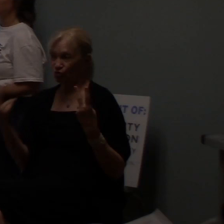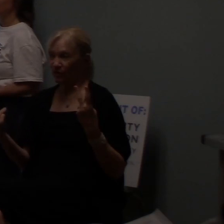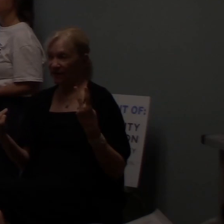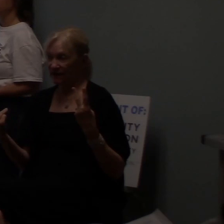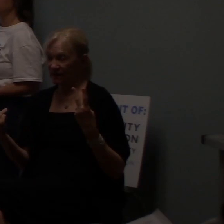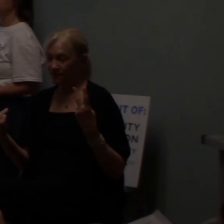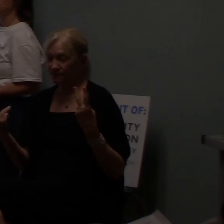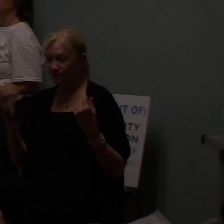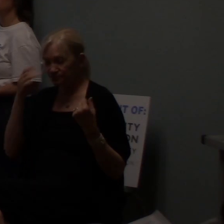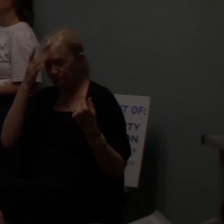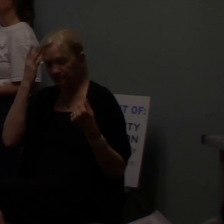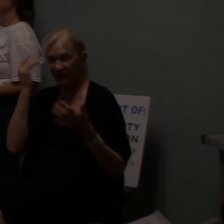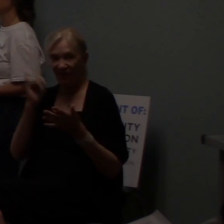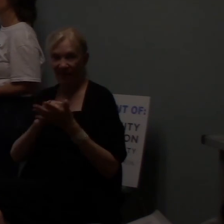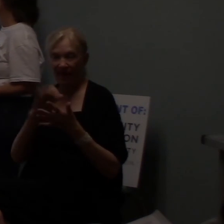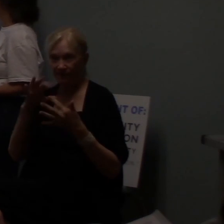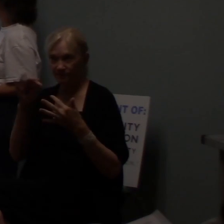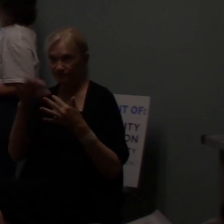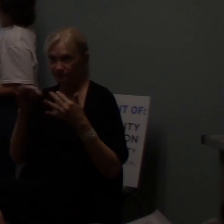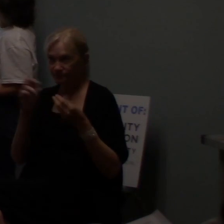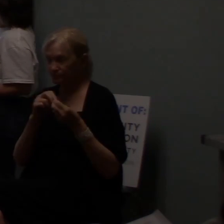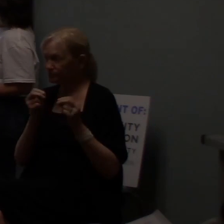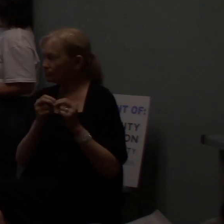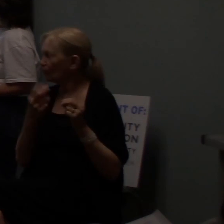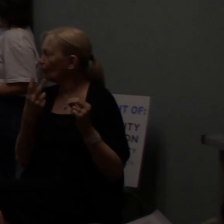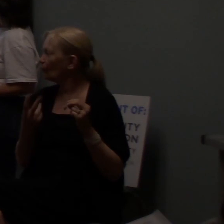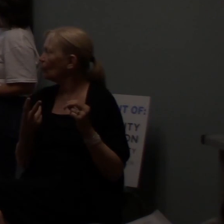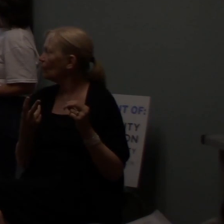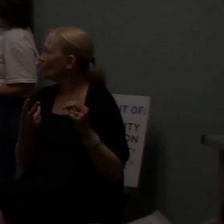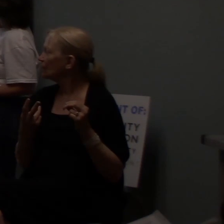which is option number 2 on the petition.